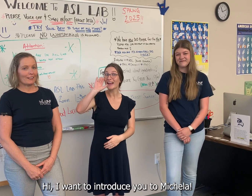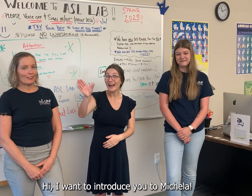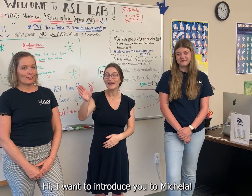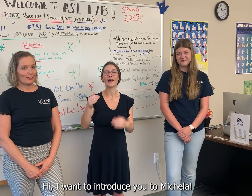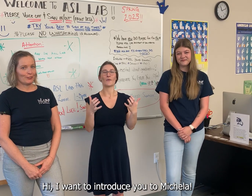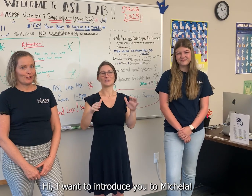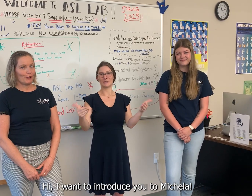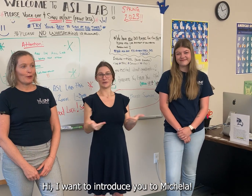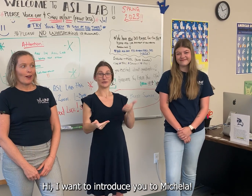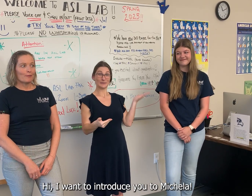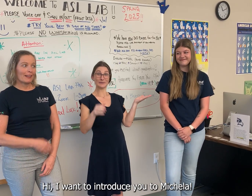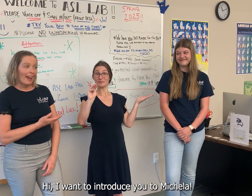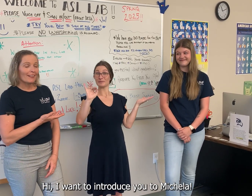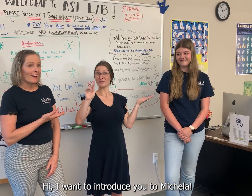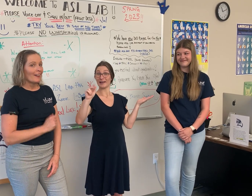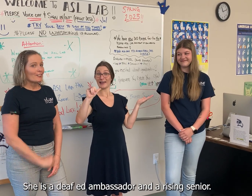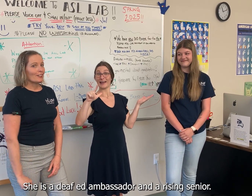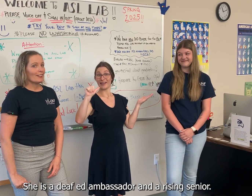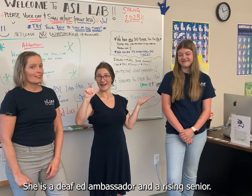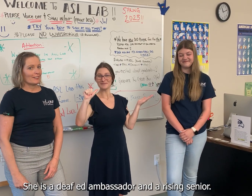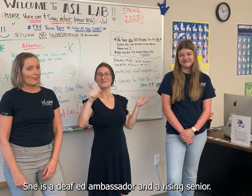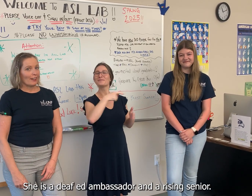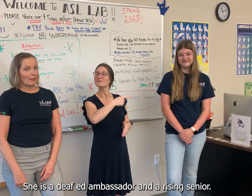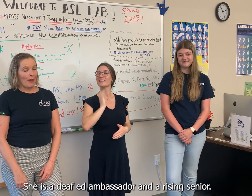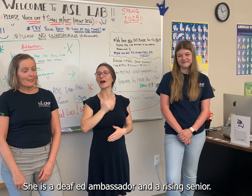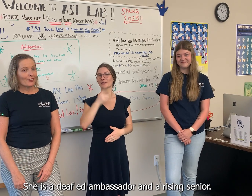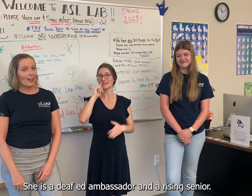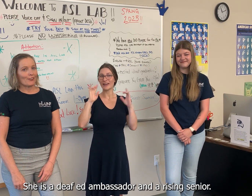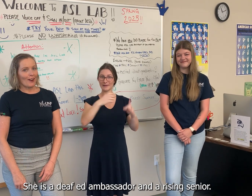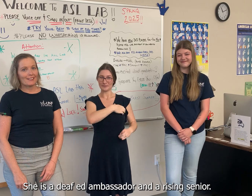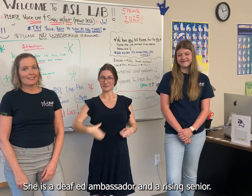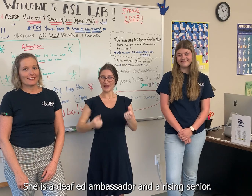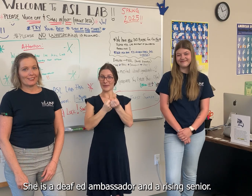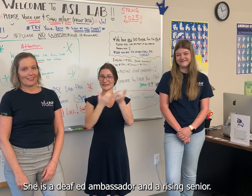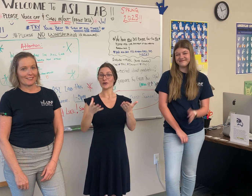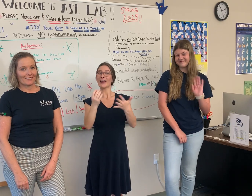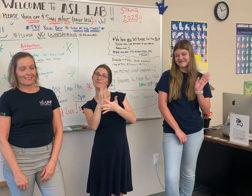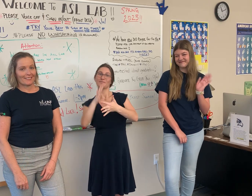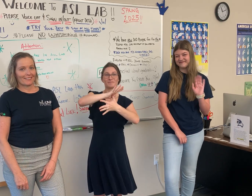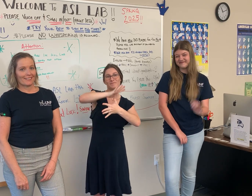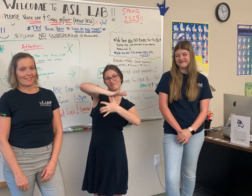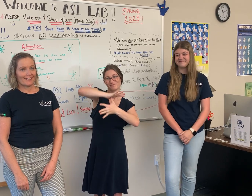Hi, I want to introduce you to Michaela. She is a Deaf Ed ambassador and a rising senior.